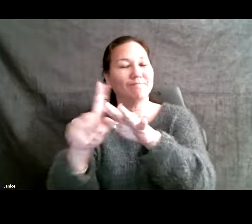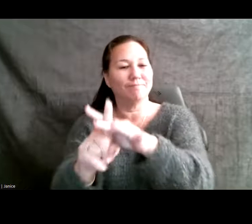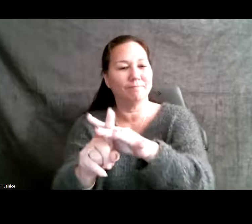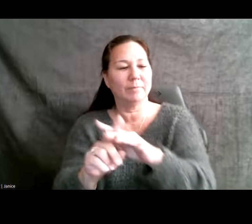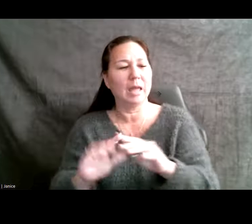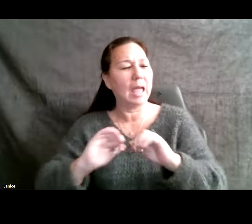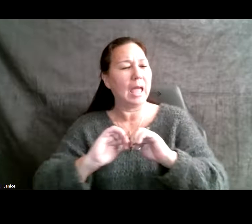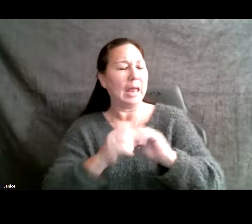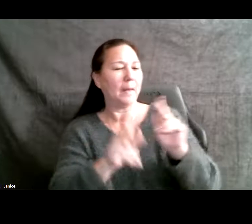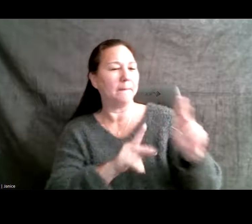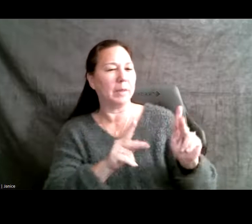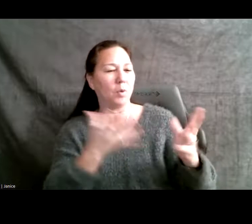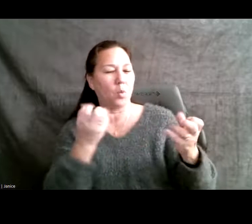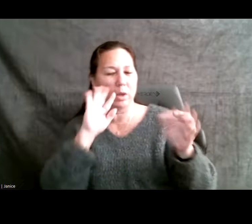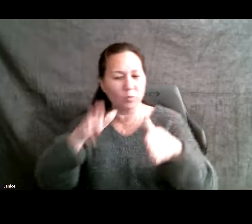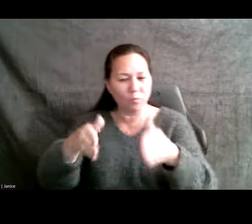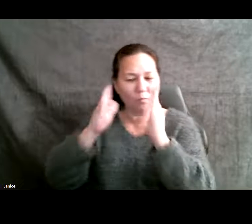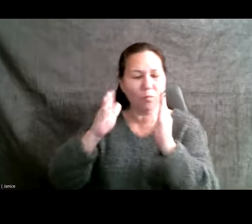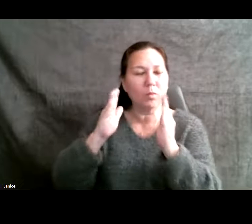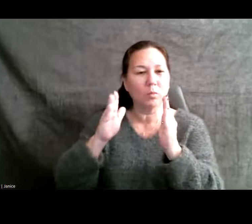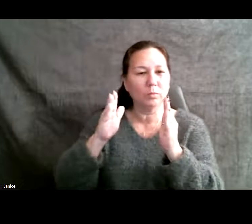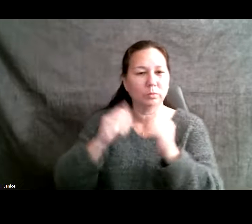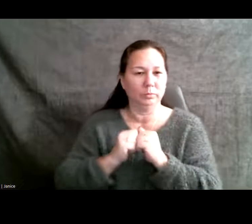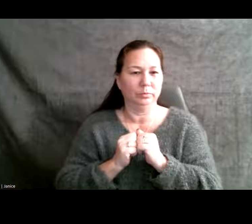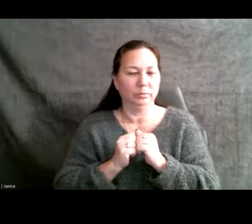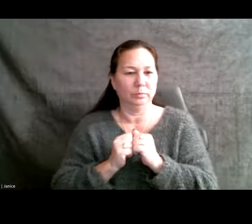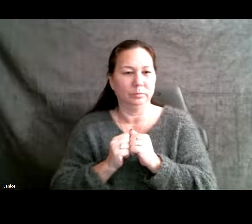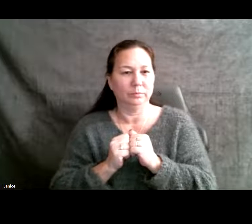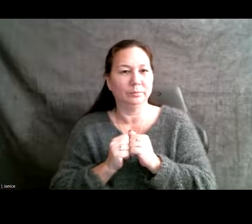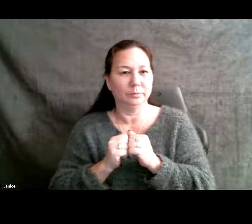might want to do that. Should we